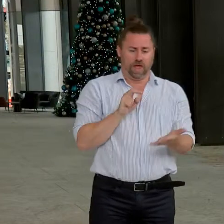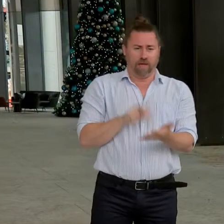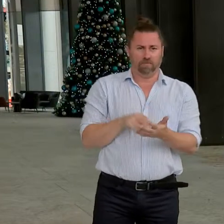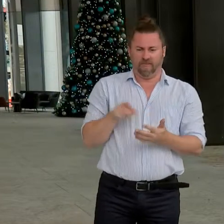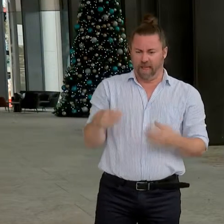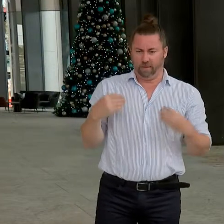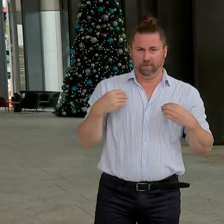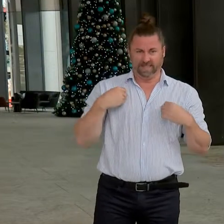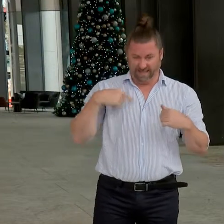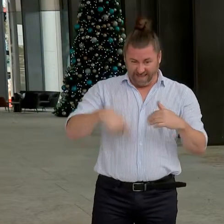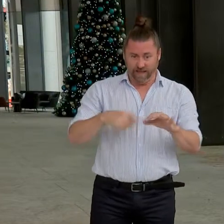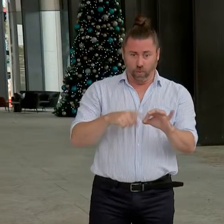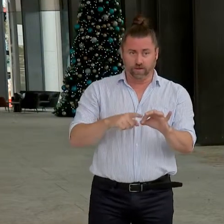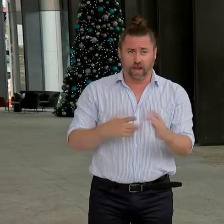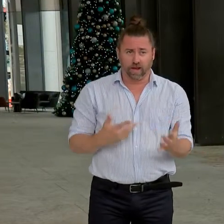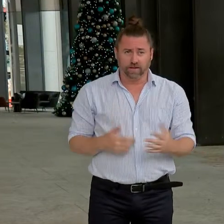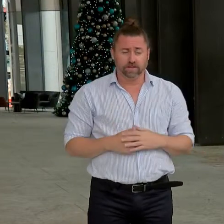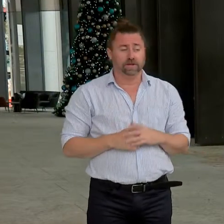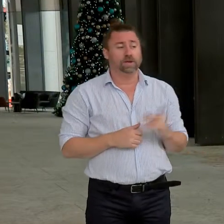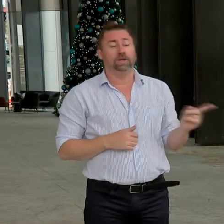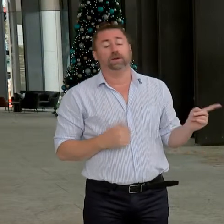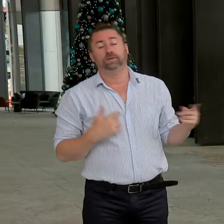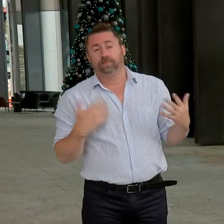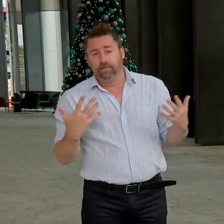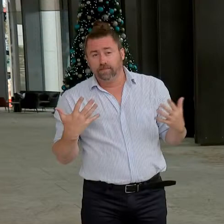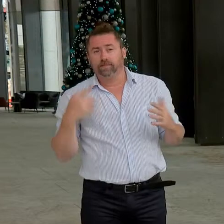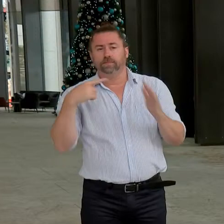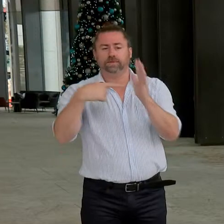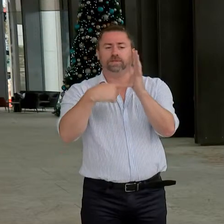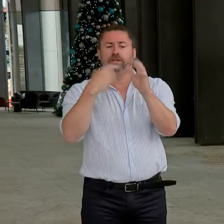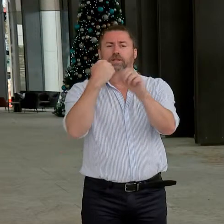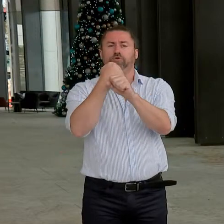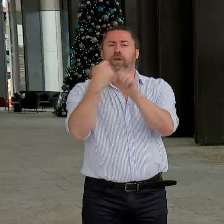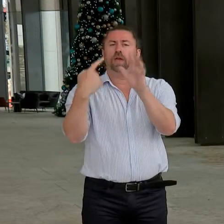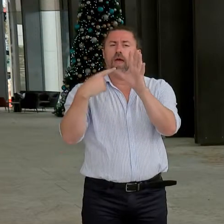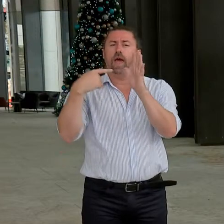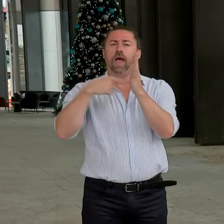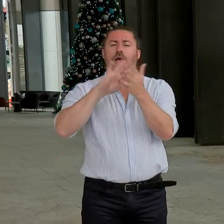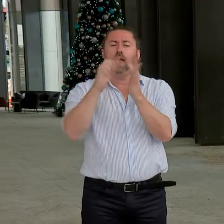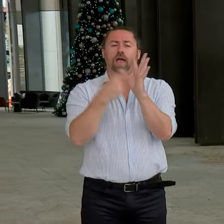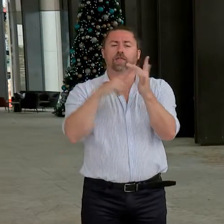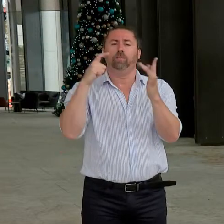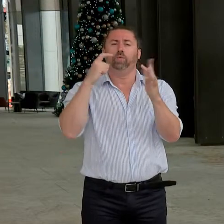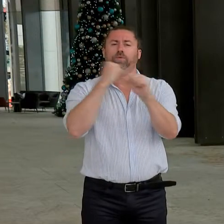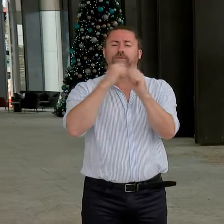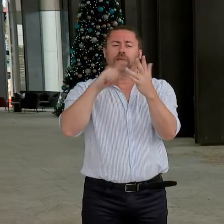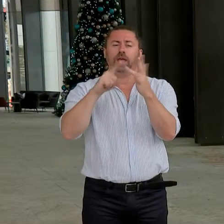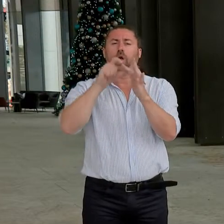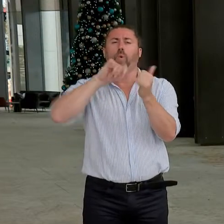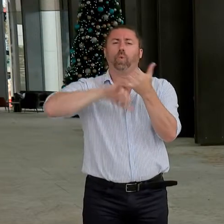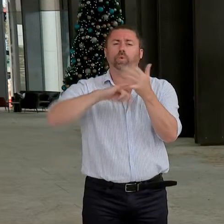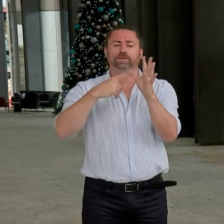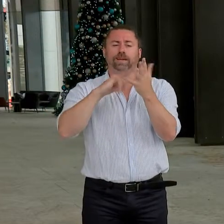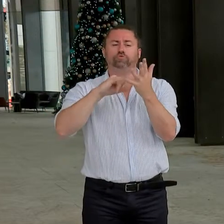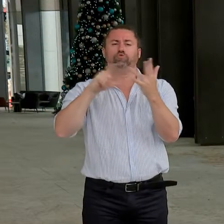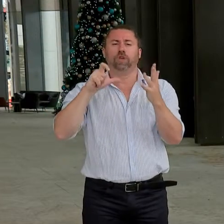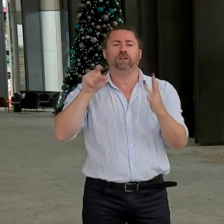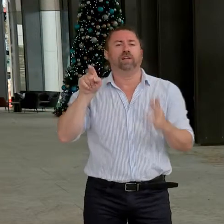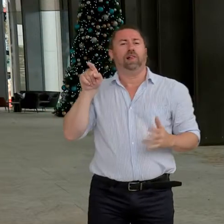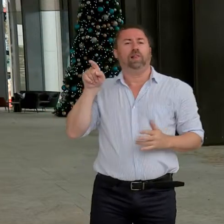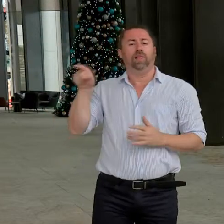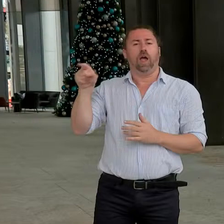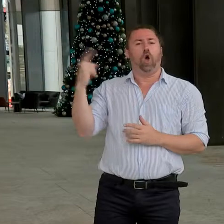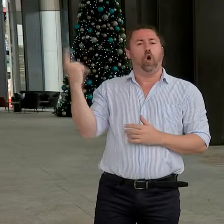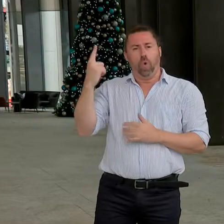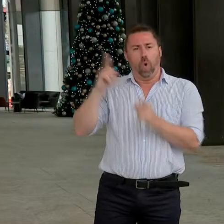So at the end of the day, this is TGA's responsibility. I'm sure the Commonwealth's talking to the TGA about approvals